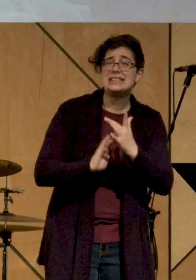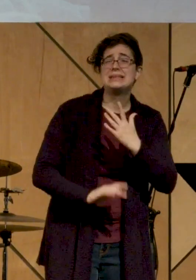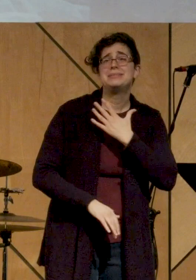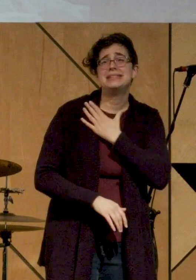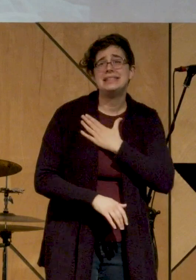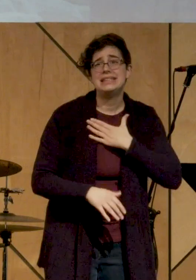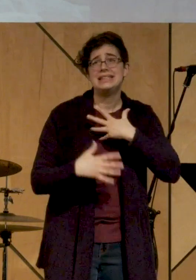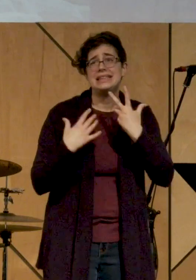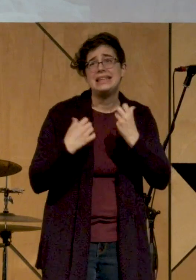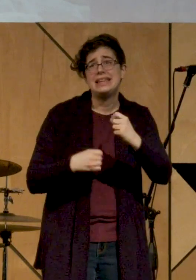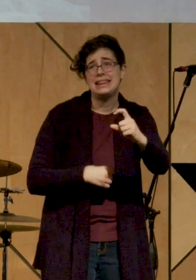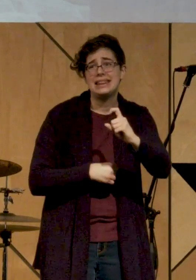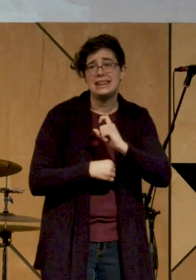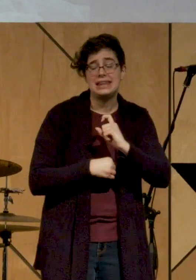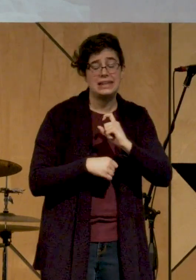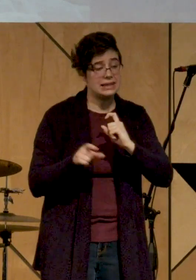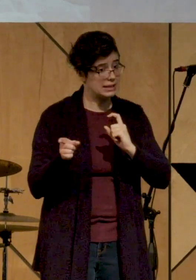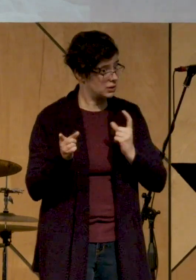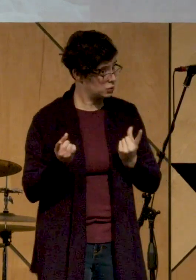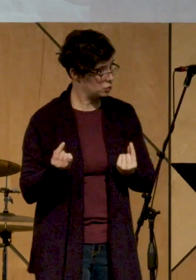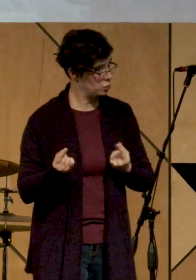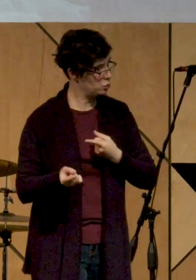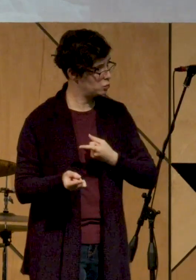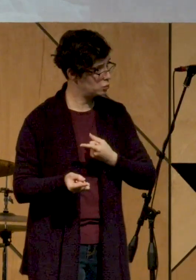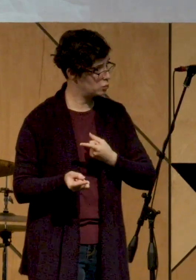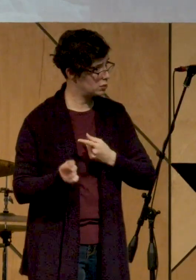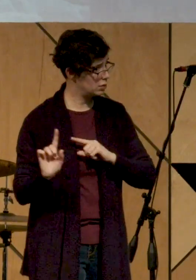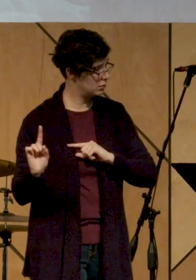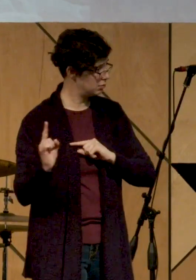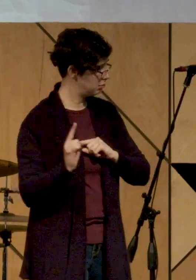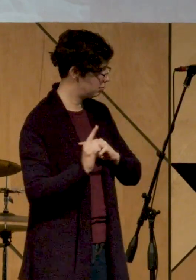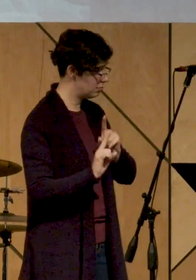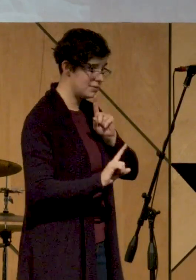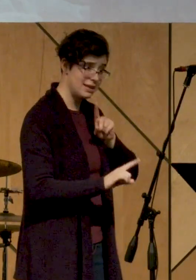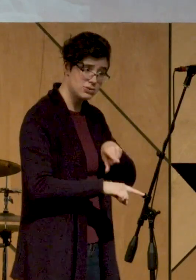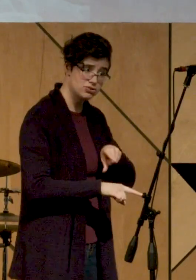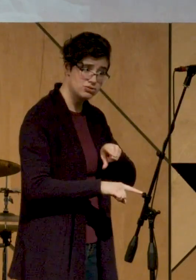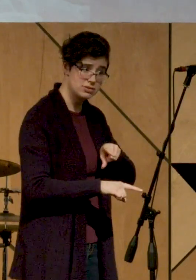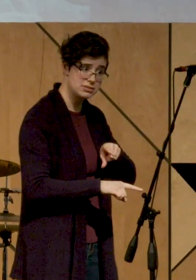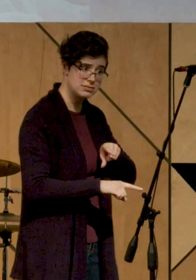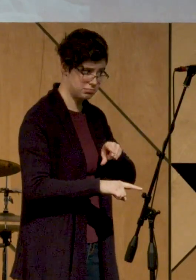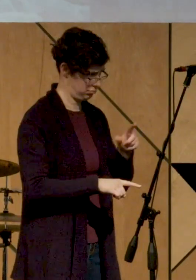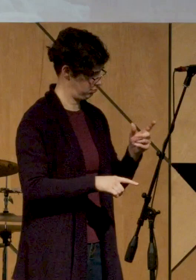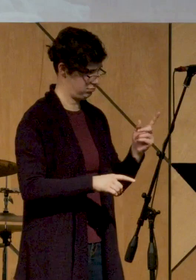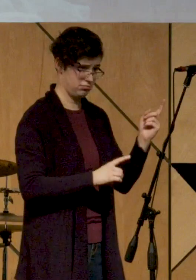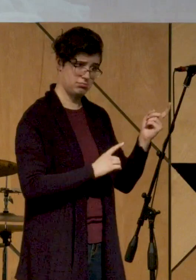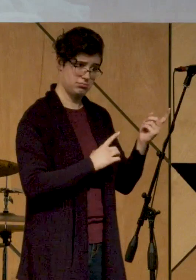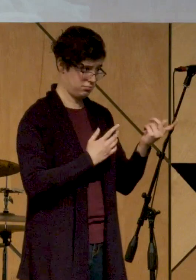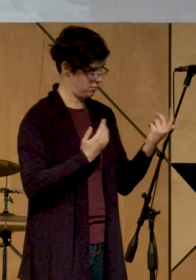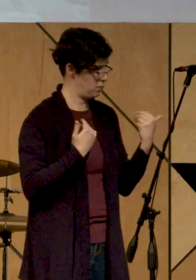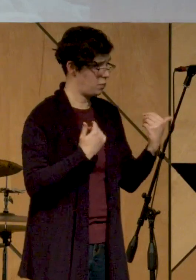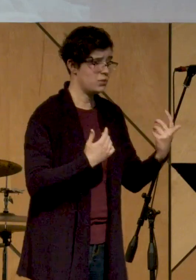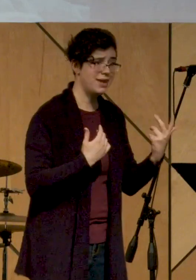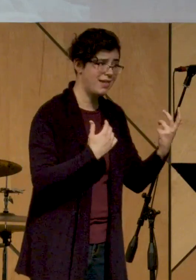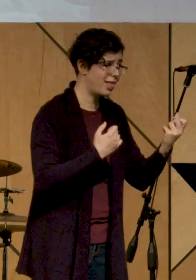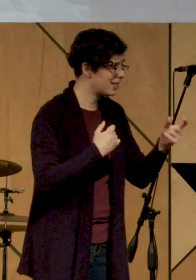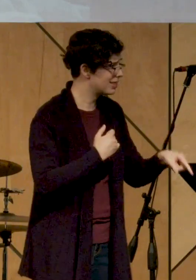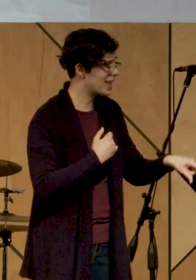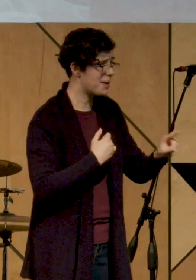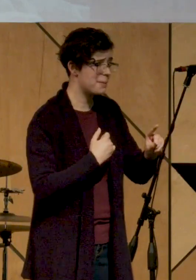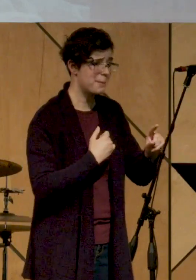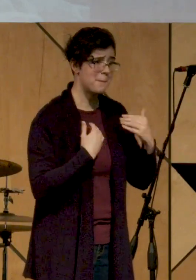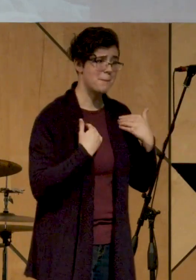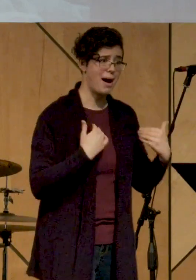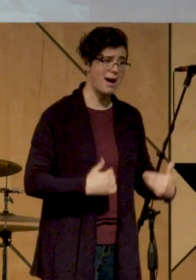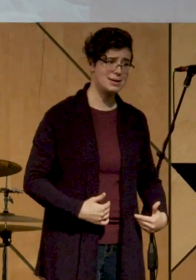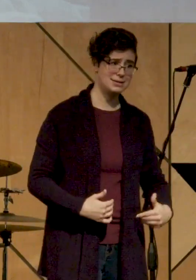heal them. And you know what Jesus does? He answers. He just heals them. He heals their bodies, and